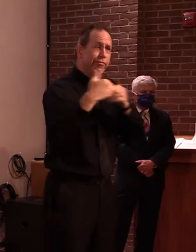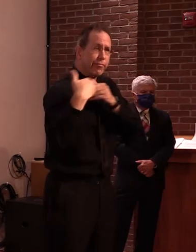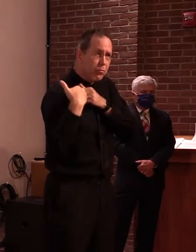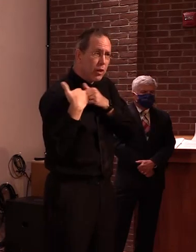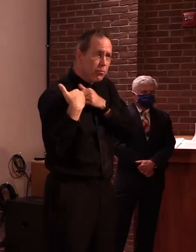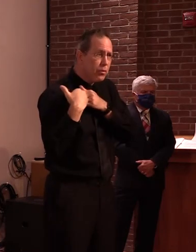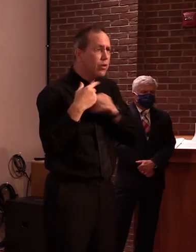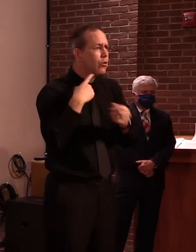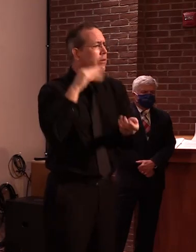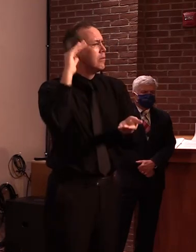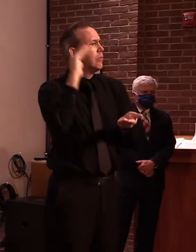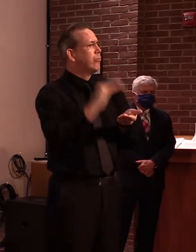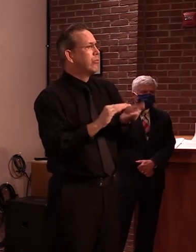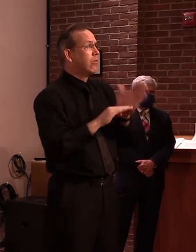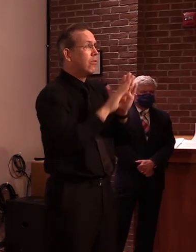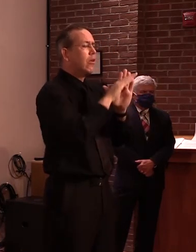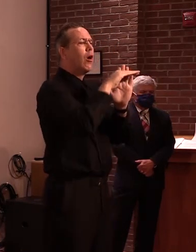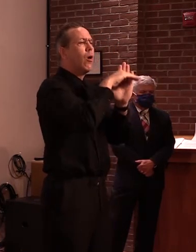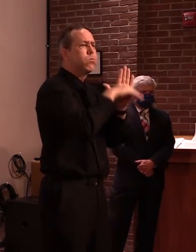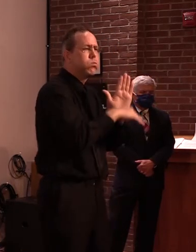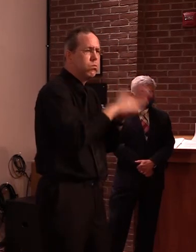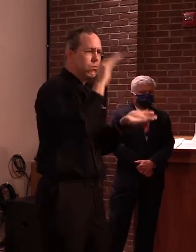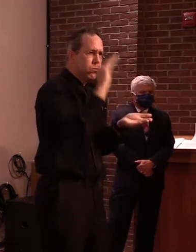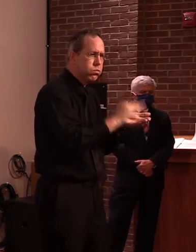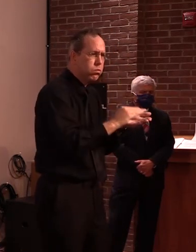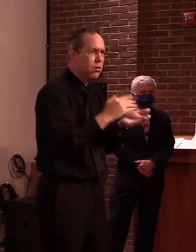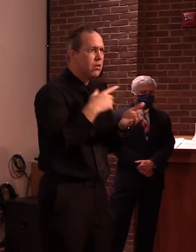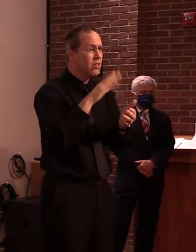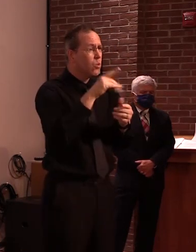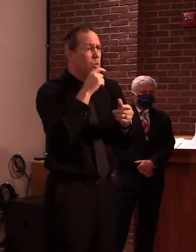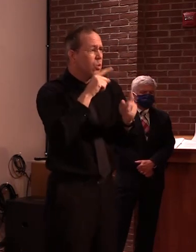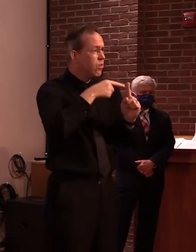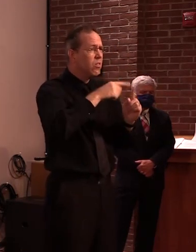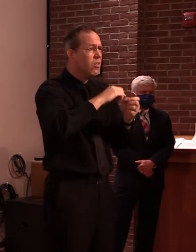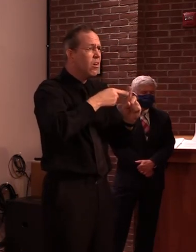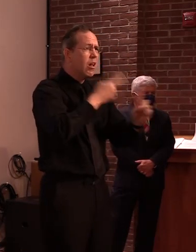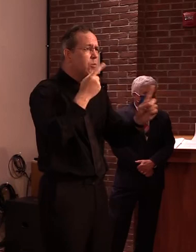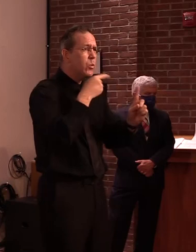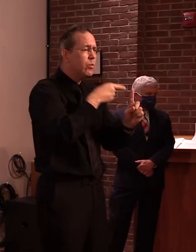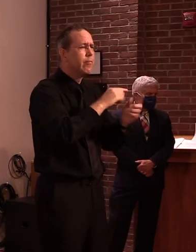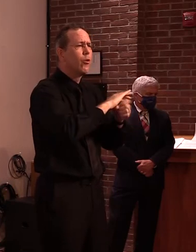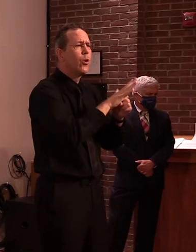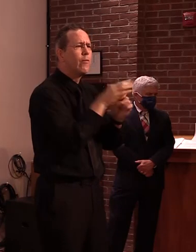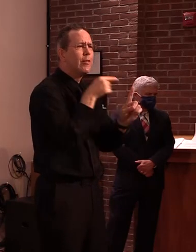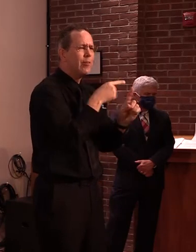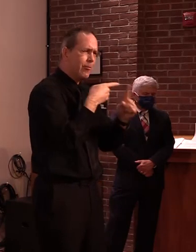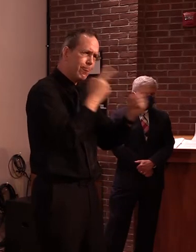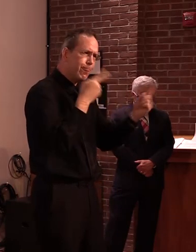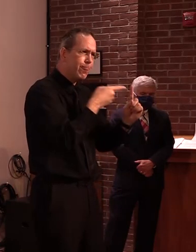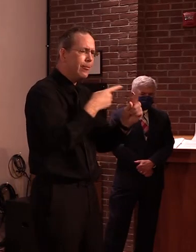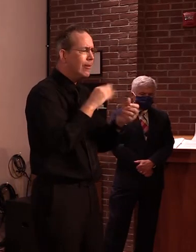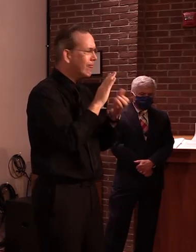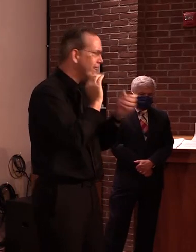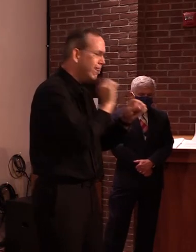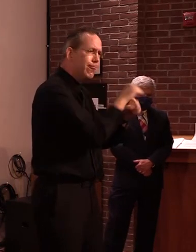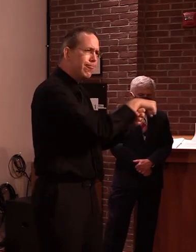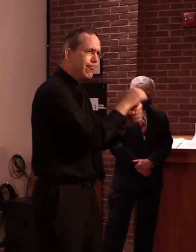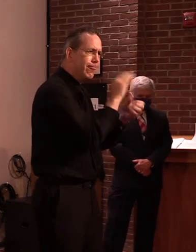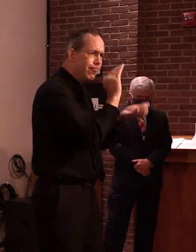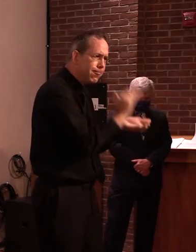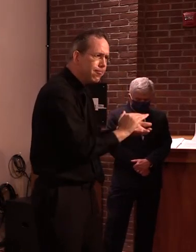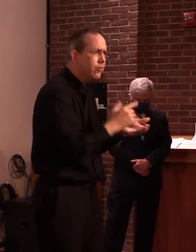war against this invisible enemy. I continue to be incredibly grateful to Vermonters for all you've